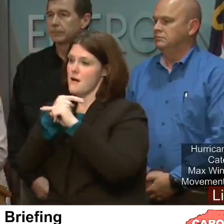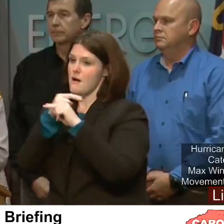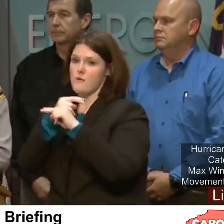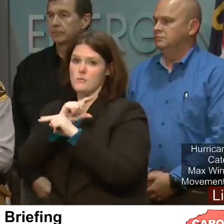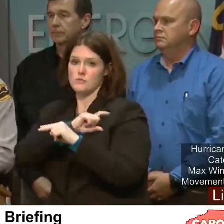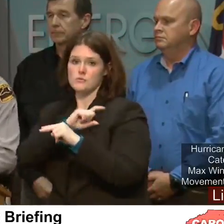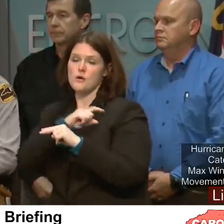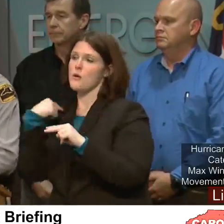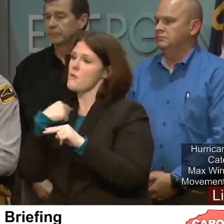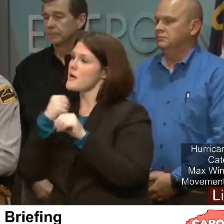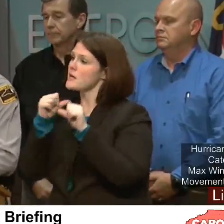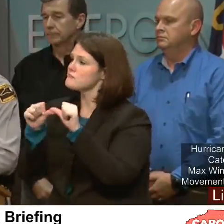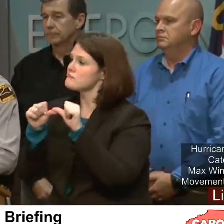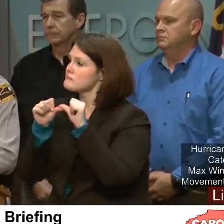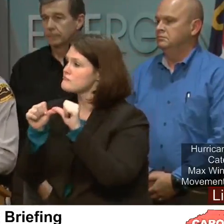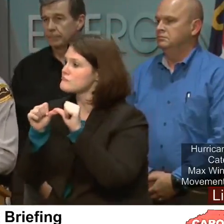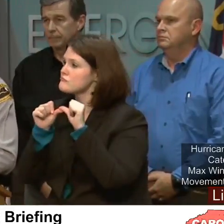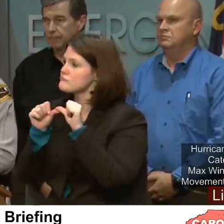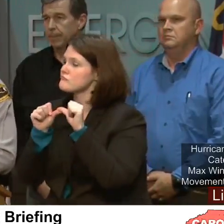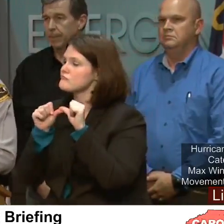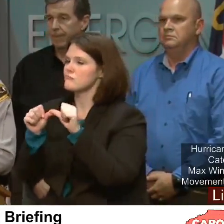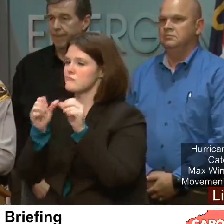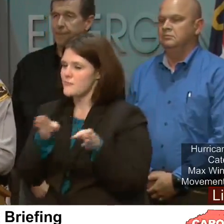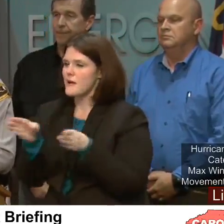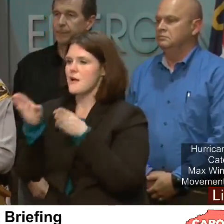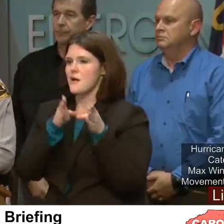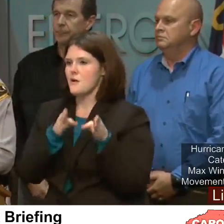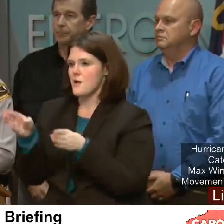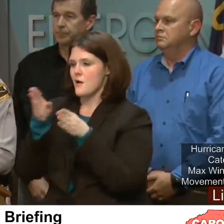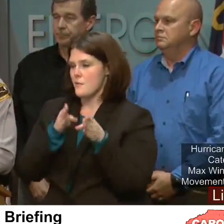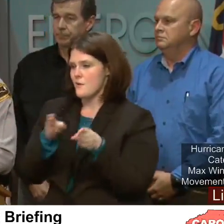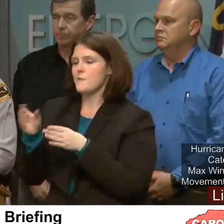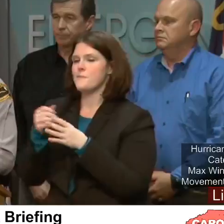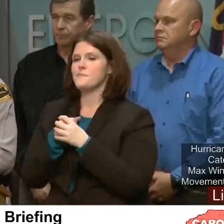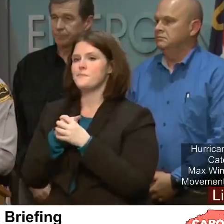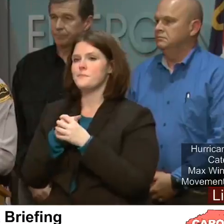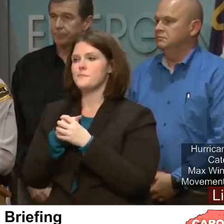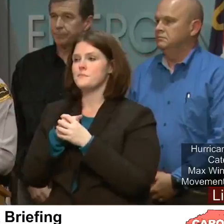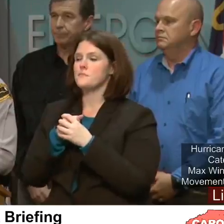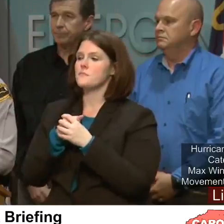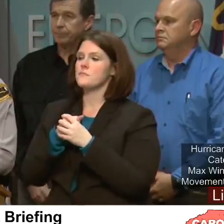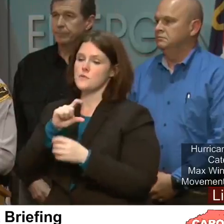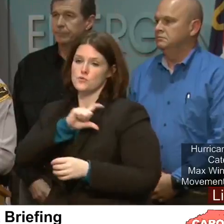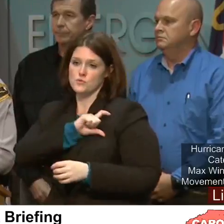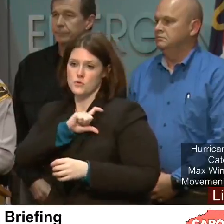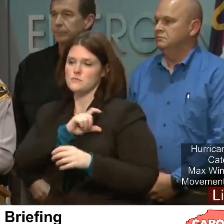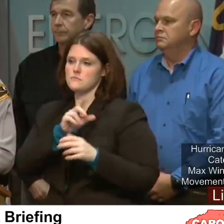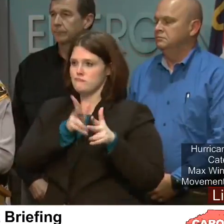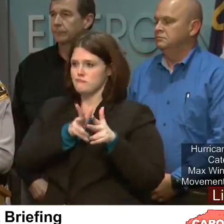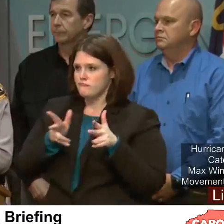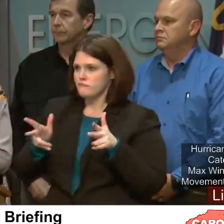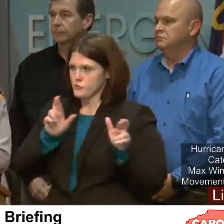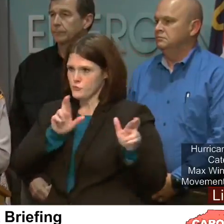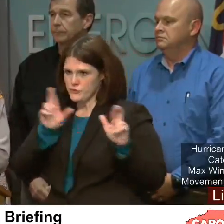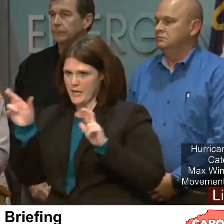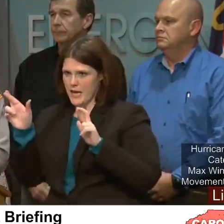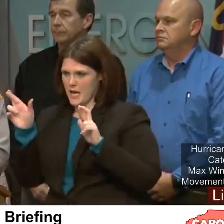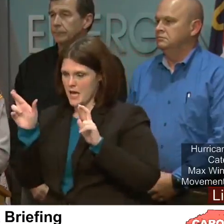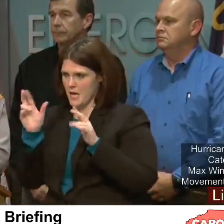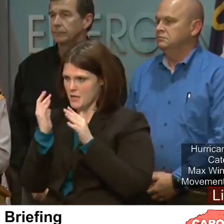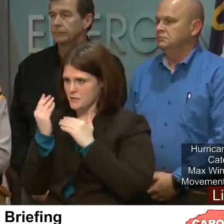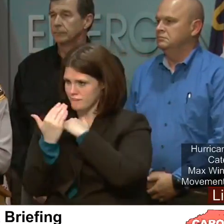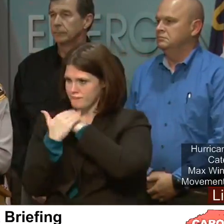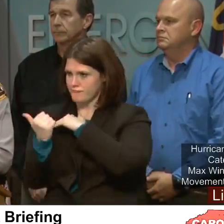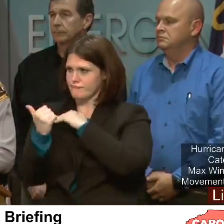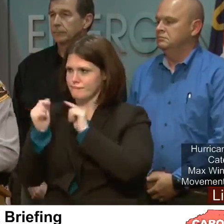continuing its preparations in response of the storm. Squads of troopers have been assembled and they're ready to deploy at a moment's